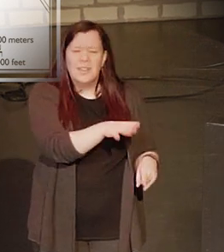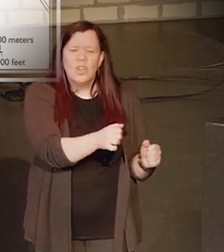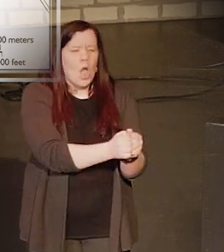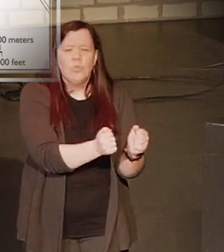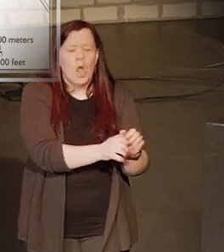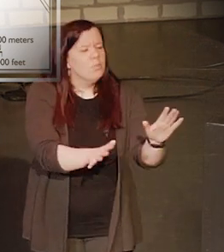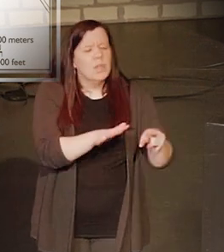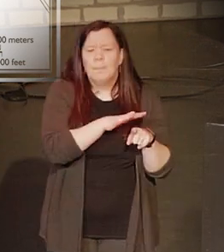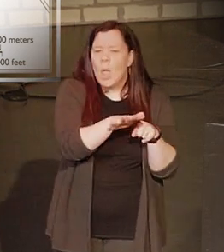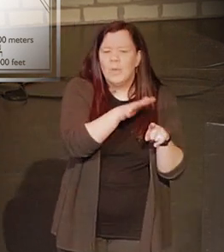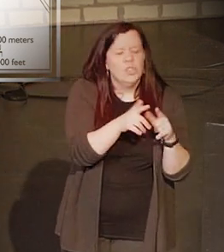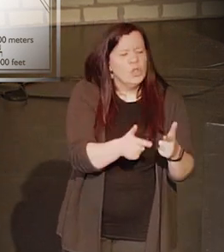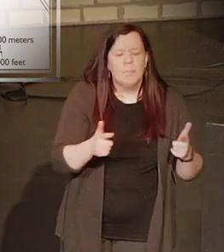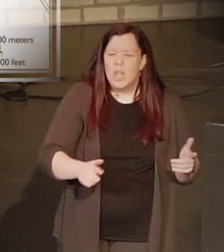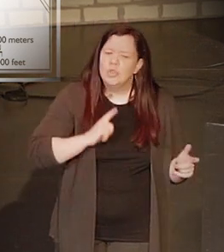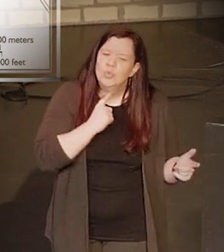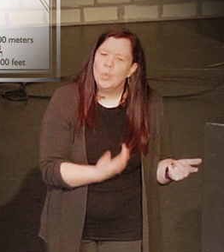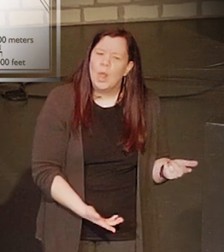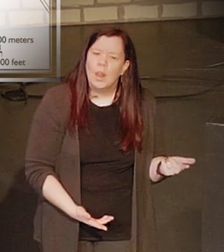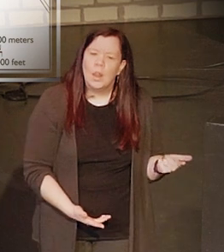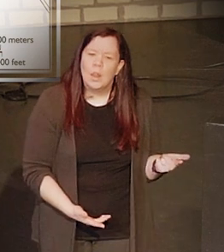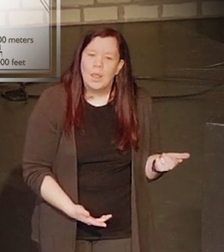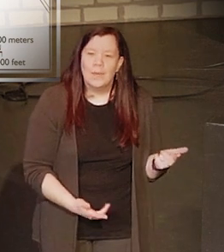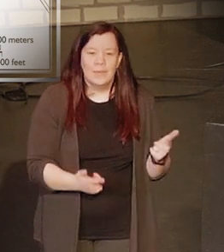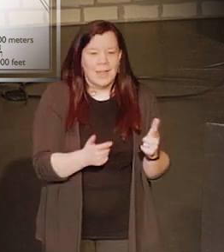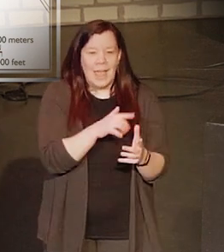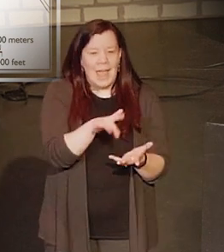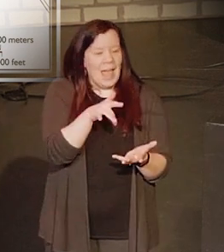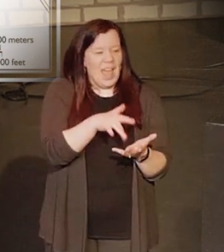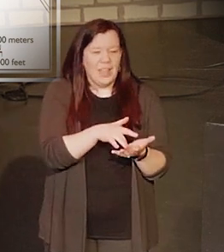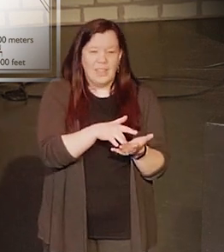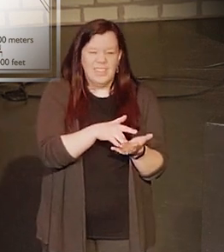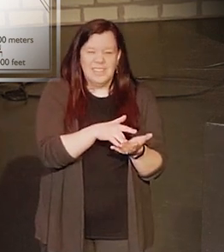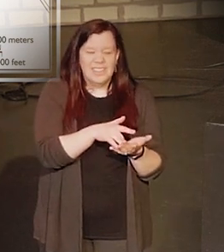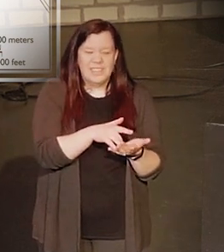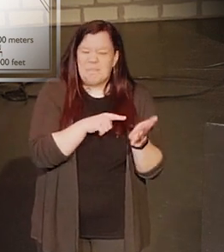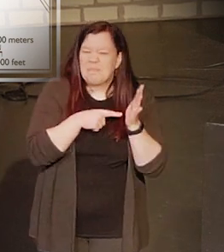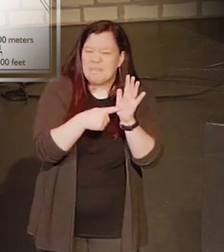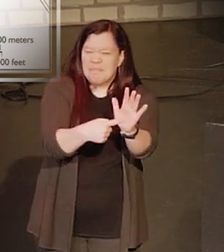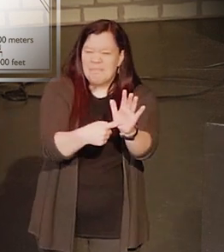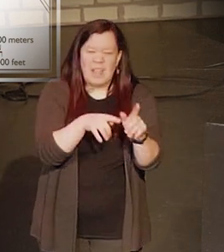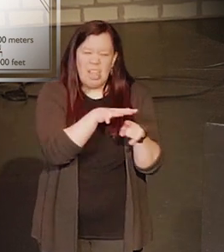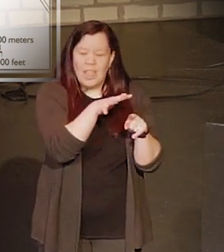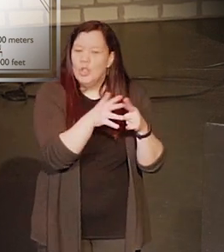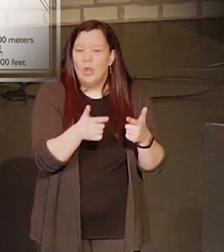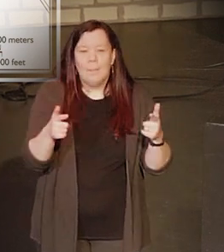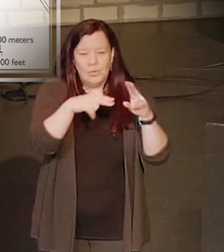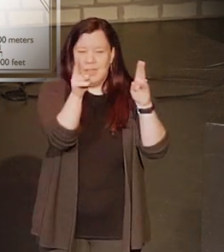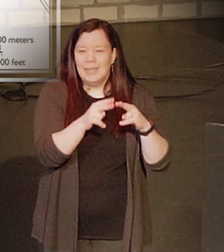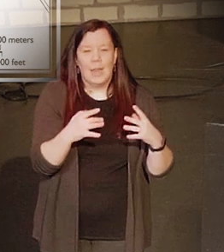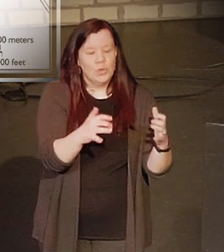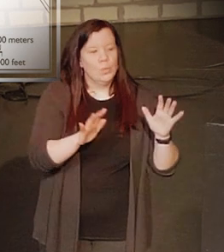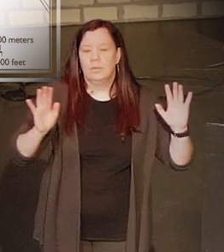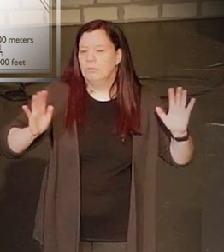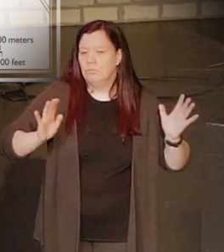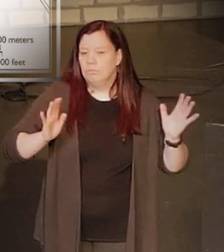too mocking, too cutting. It was Athens washing too much dirty linen in public. If we're going to do that,